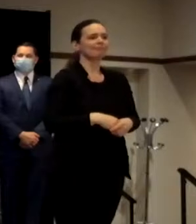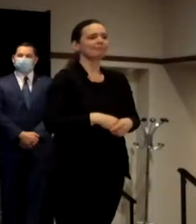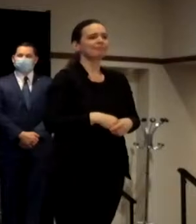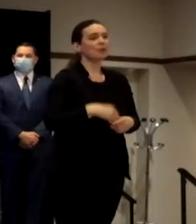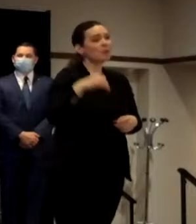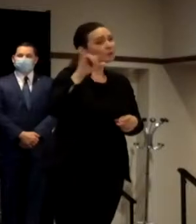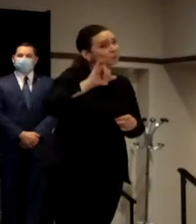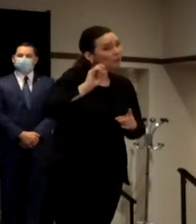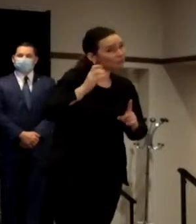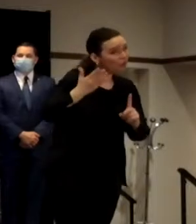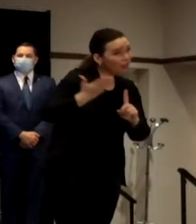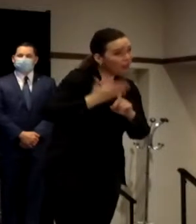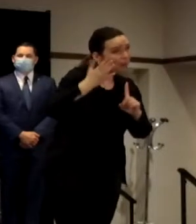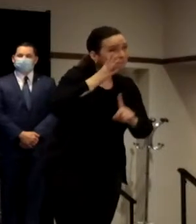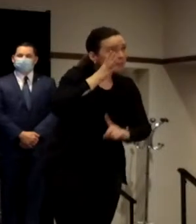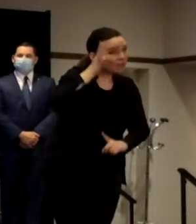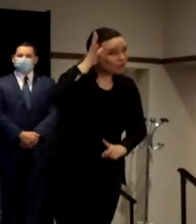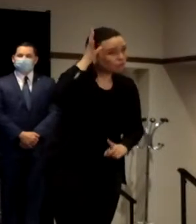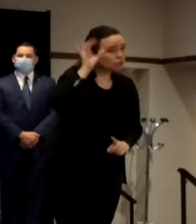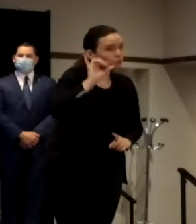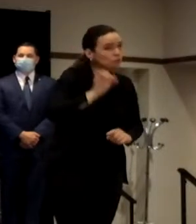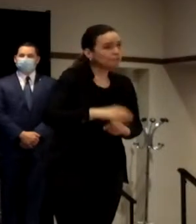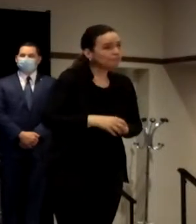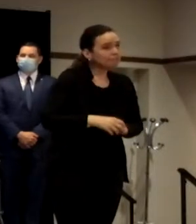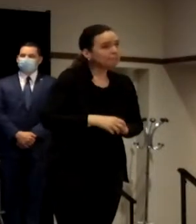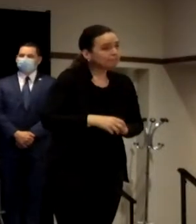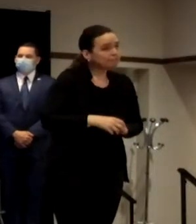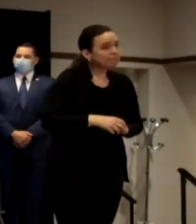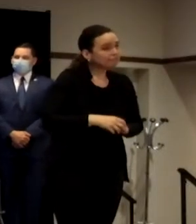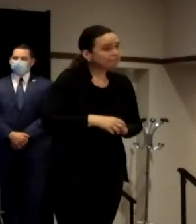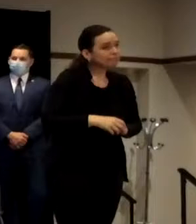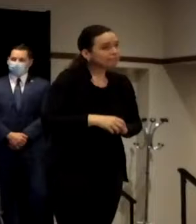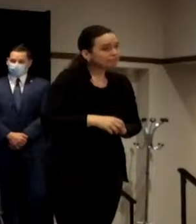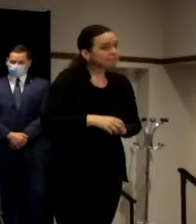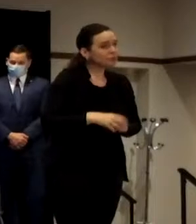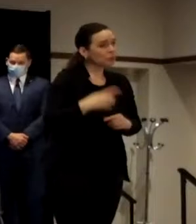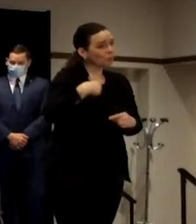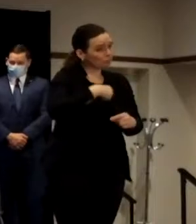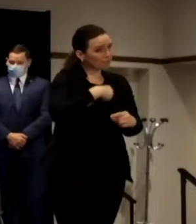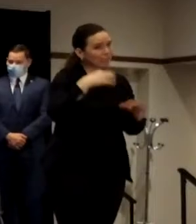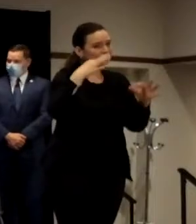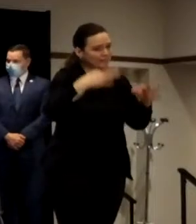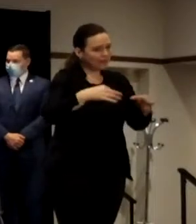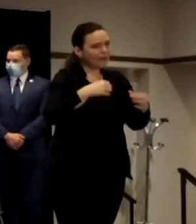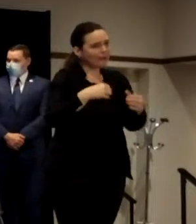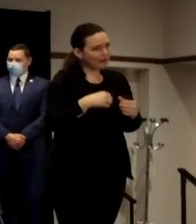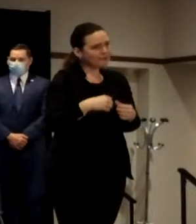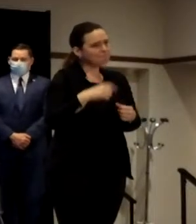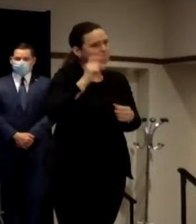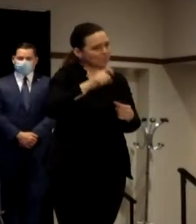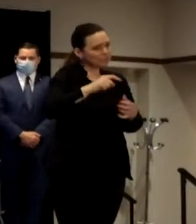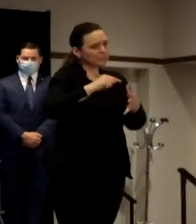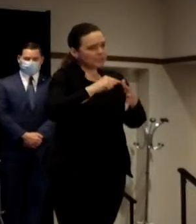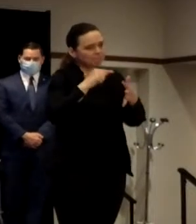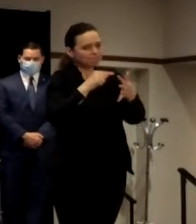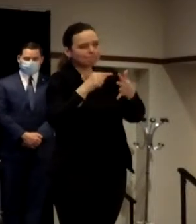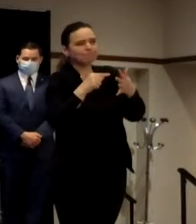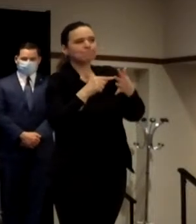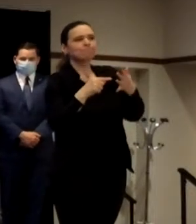that happen. We came to the conclusion based on how we are going to satisfy all these 3 of our